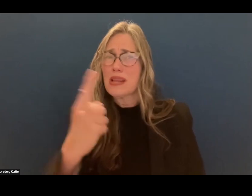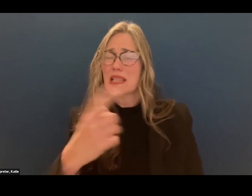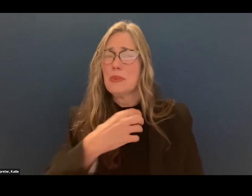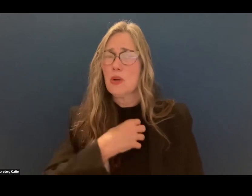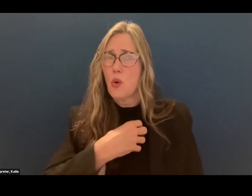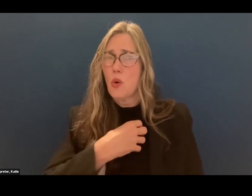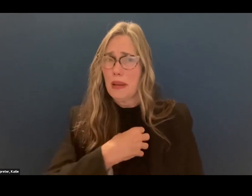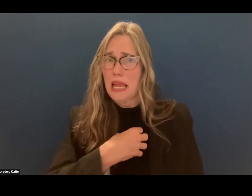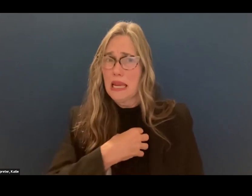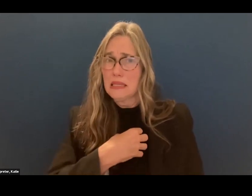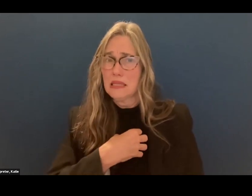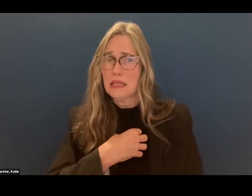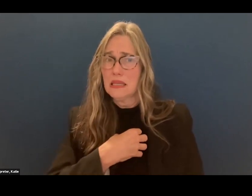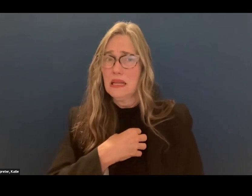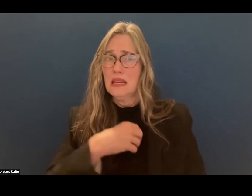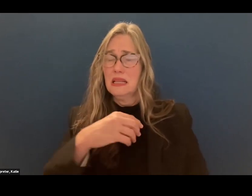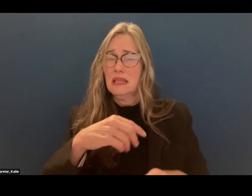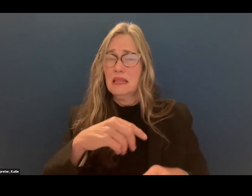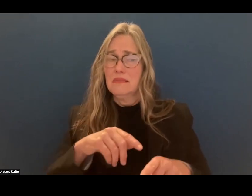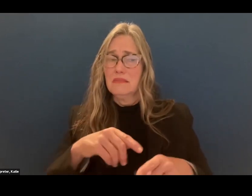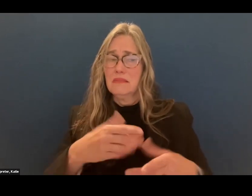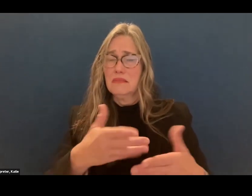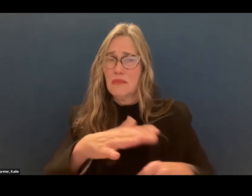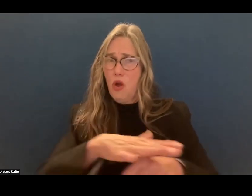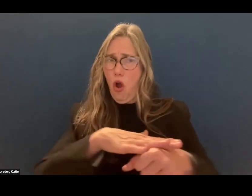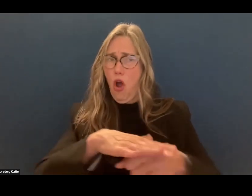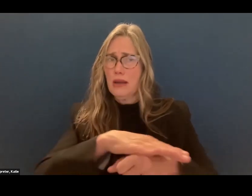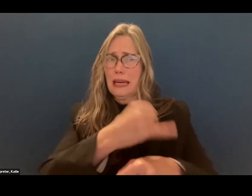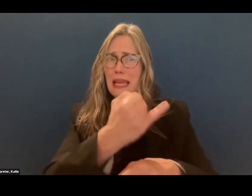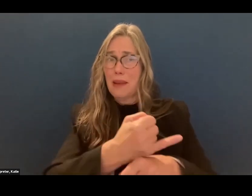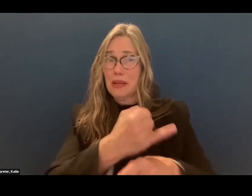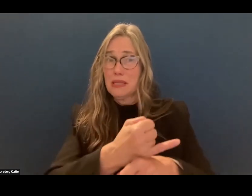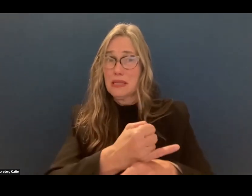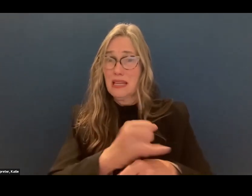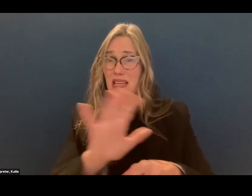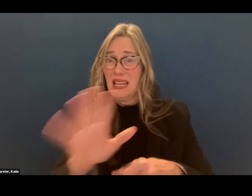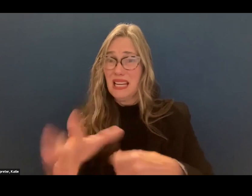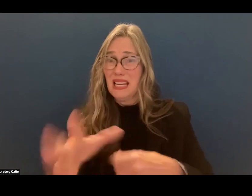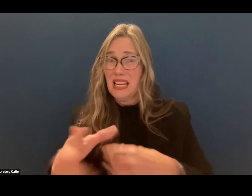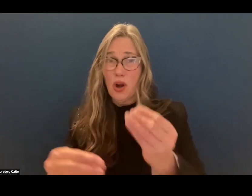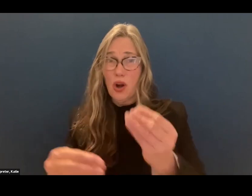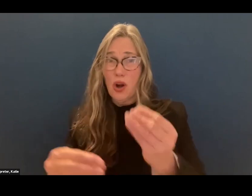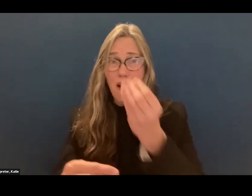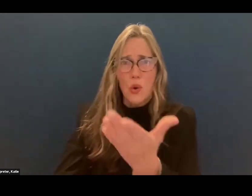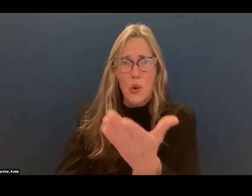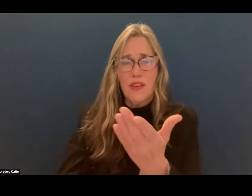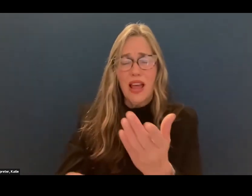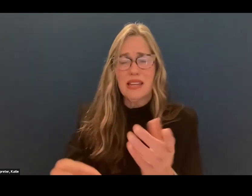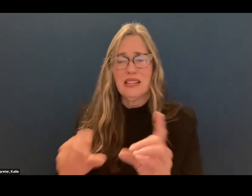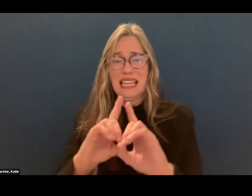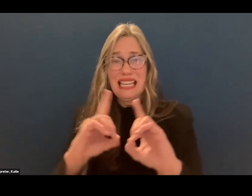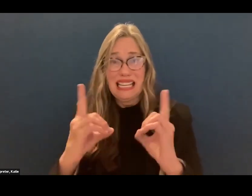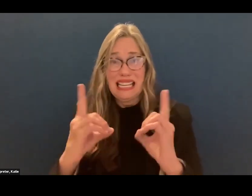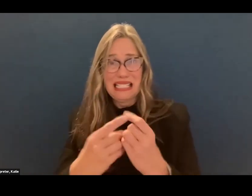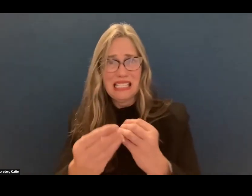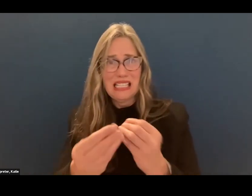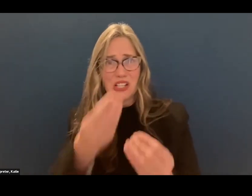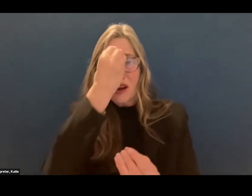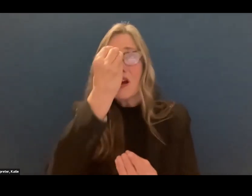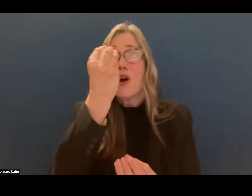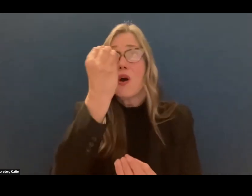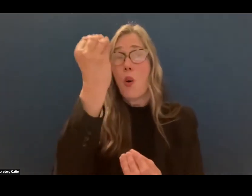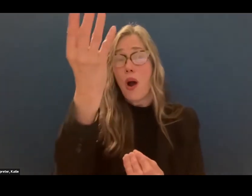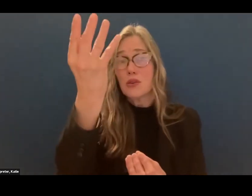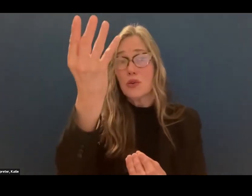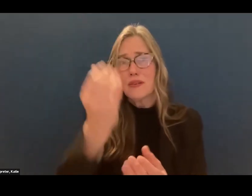is your office or the district office notified about it? And I imagine that they